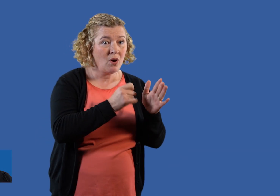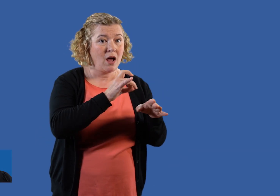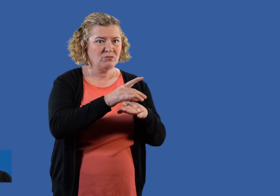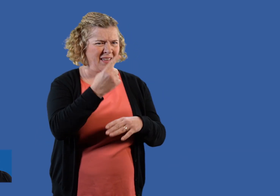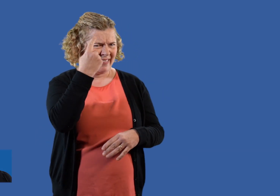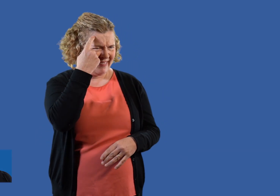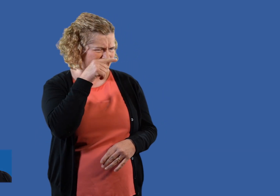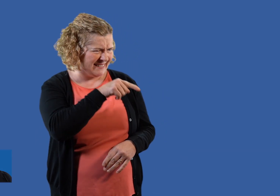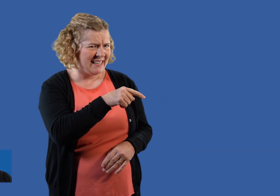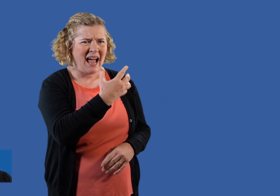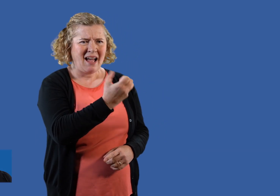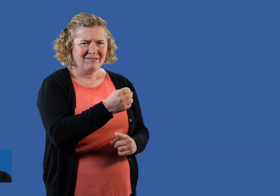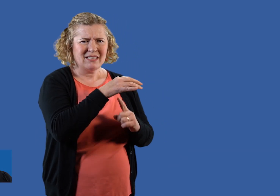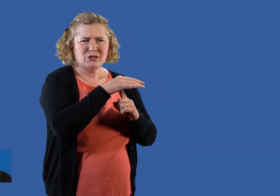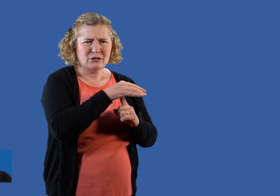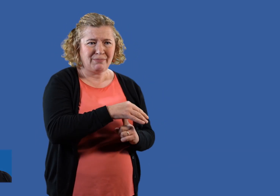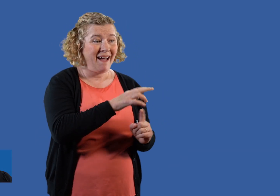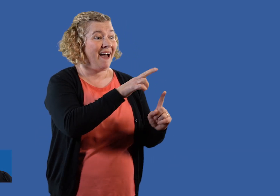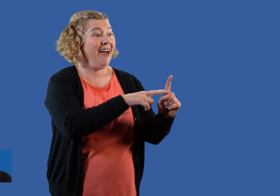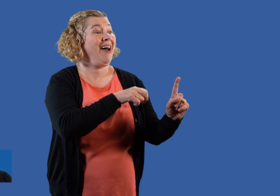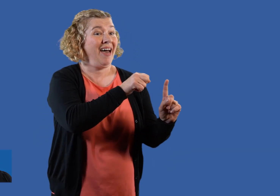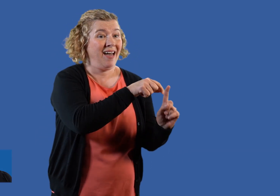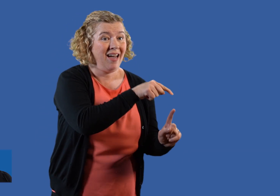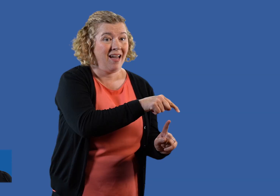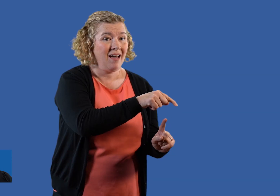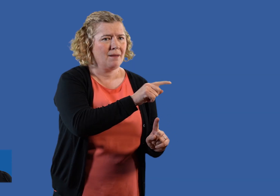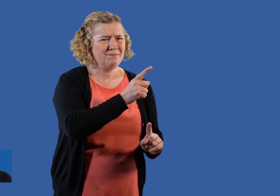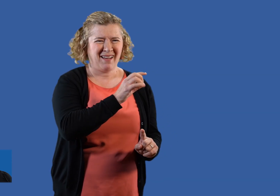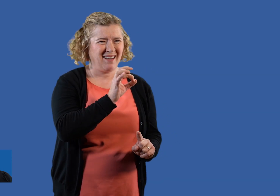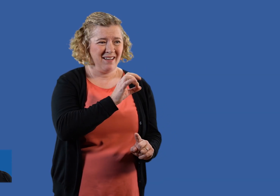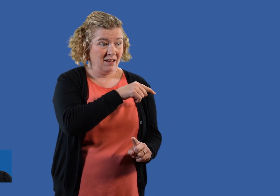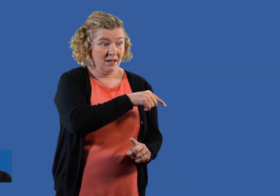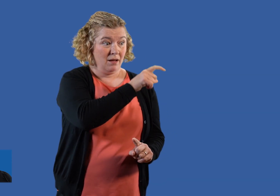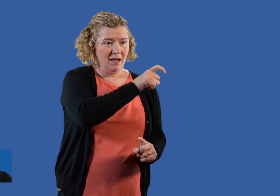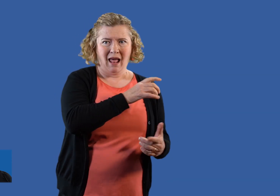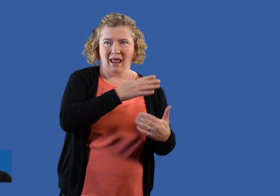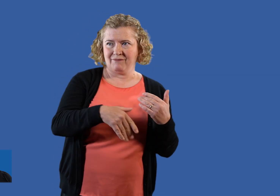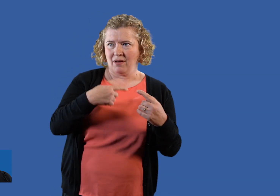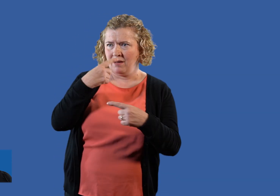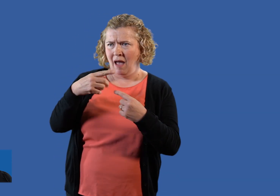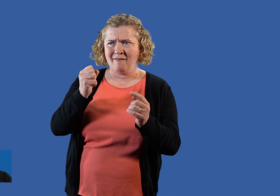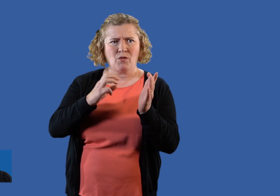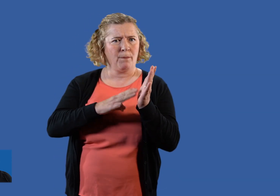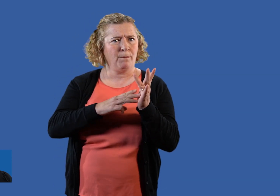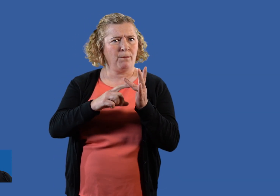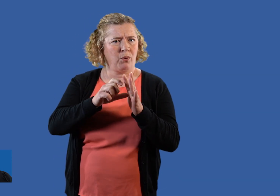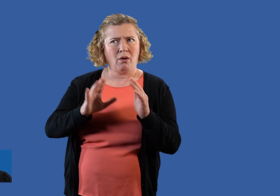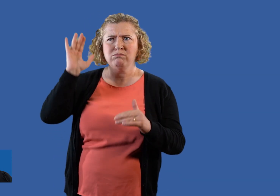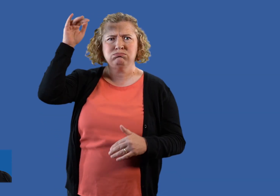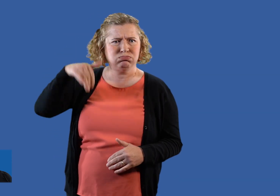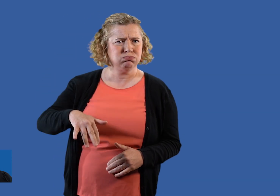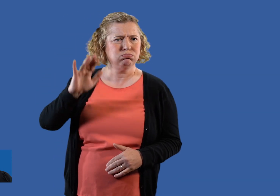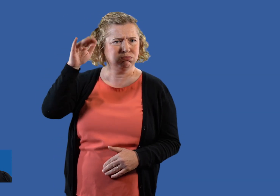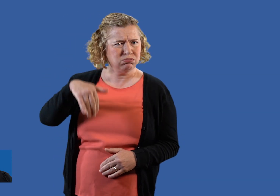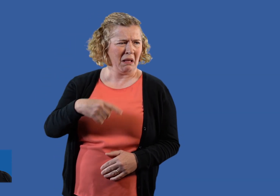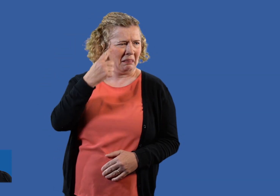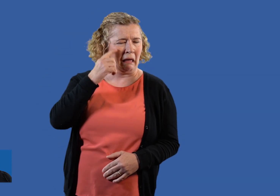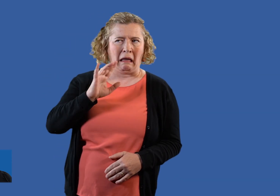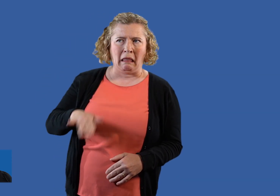see the person might have depression, give a diagnosis, but that's not right. And then they see the mood swings and it's actually more that.